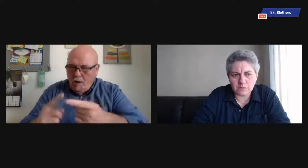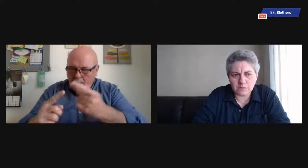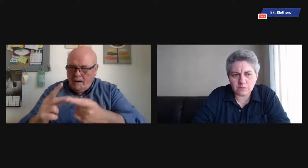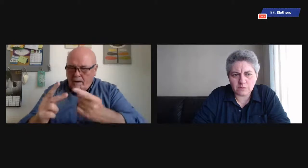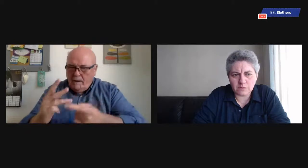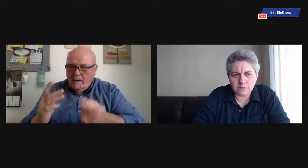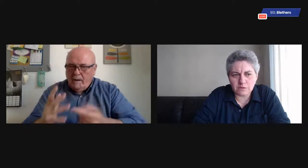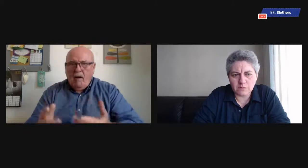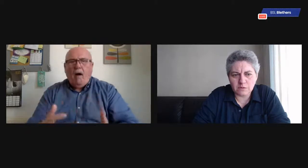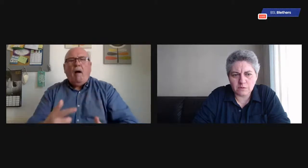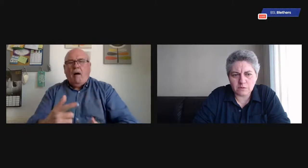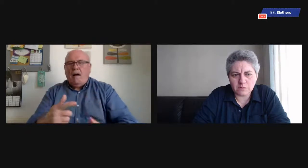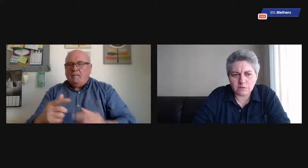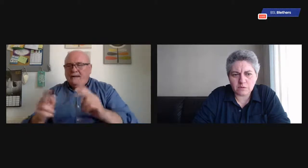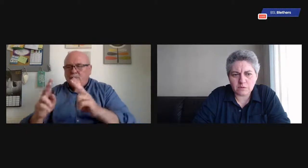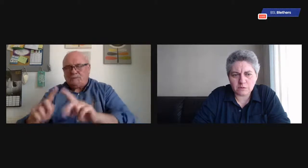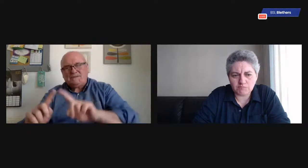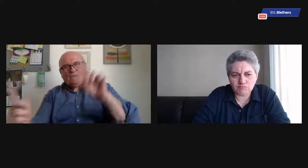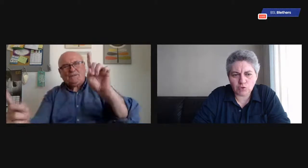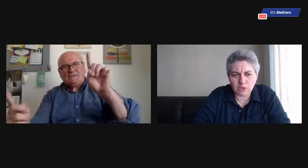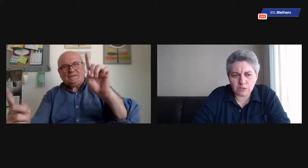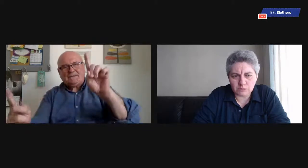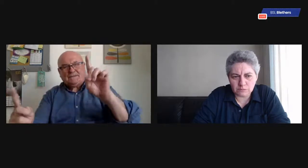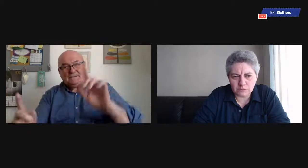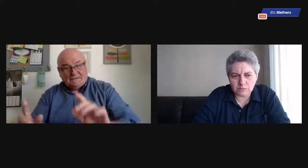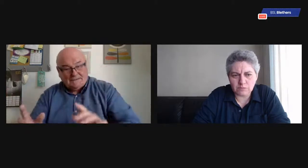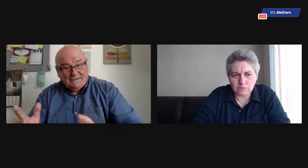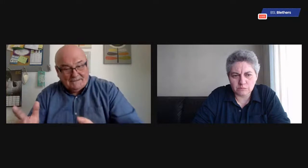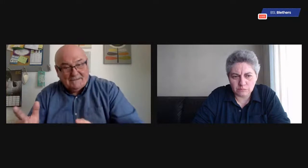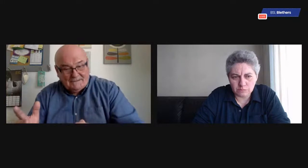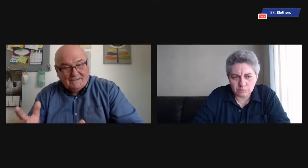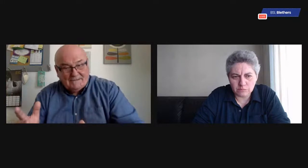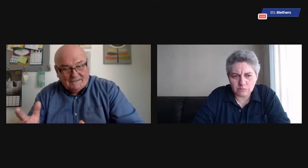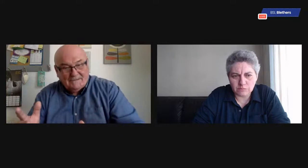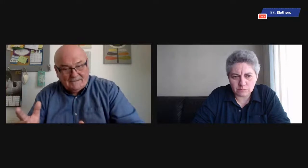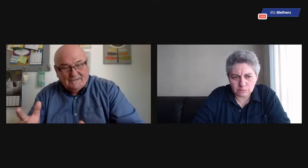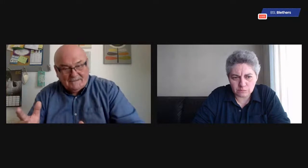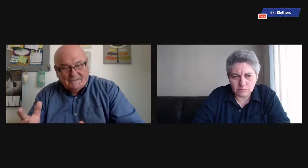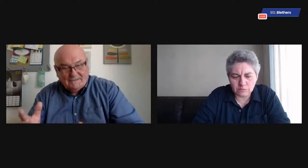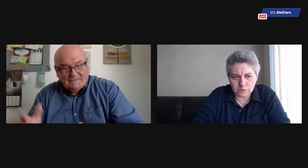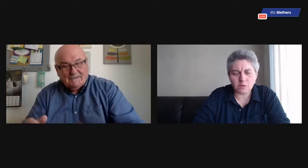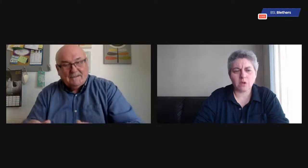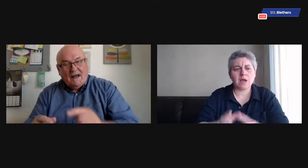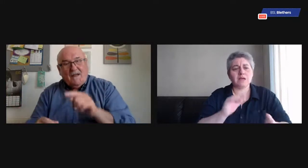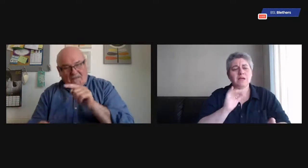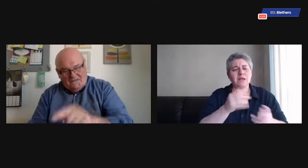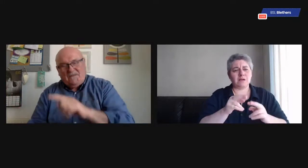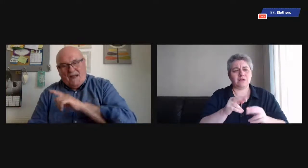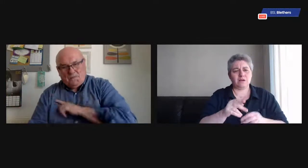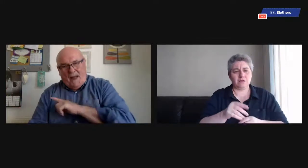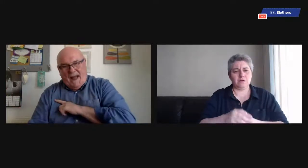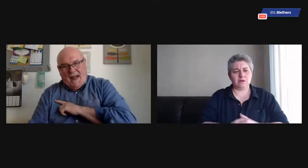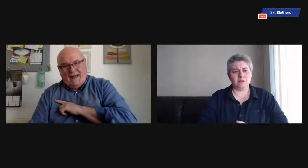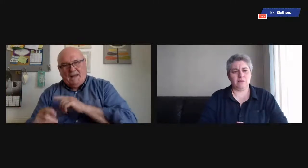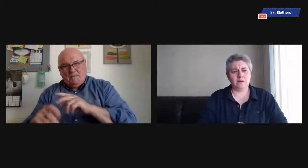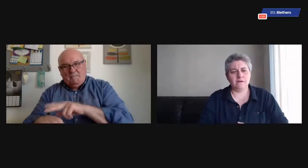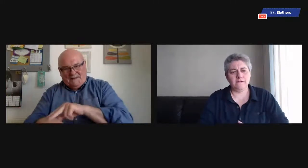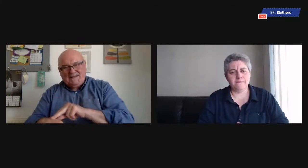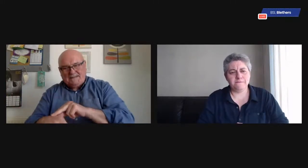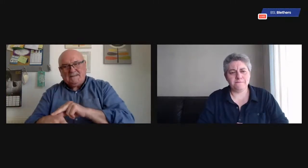They've been trained with using interpreters, but they've also been trained with using intermediaries, and they know the difference. And